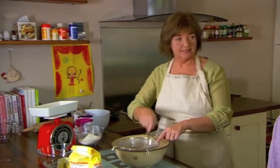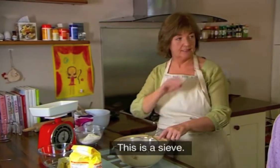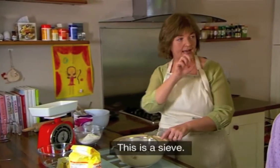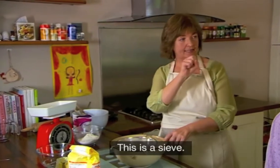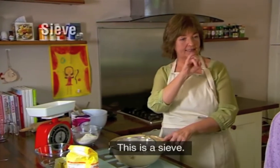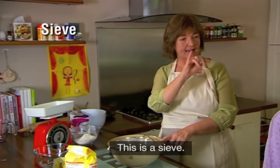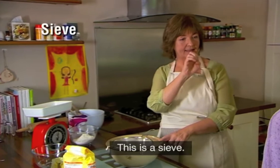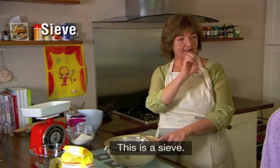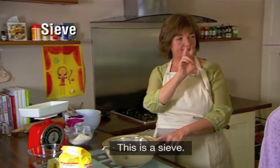This is a sieve.